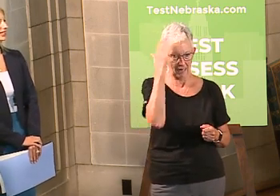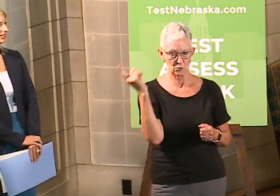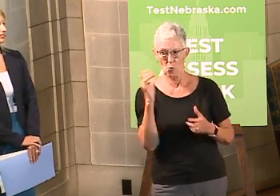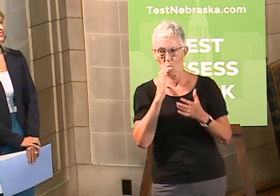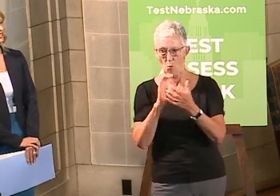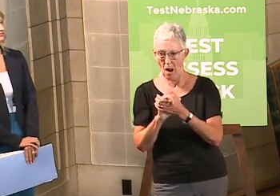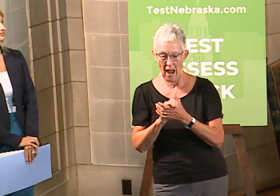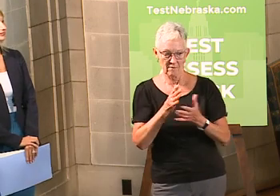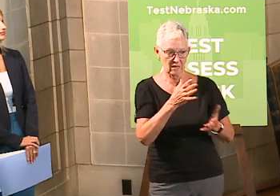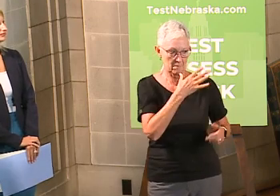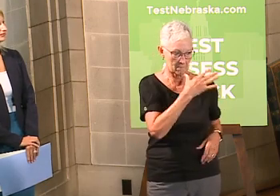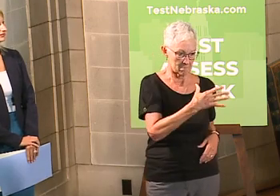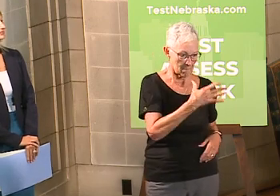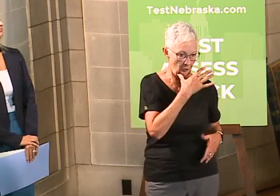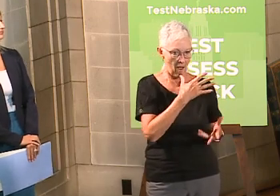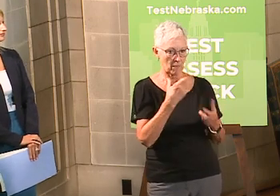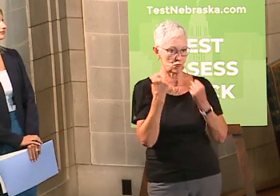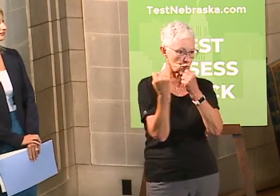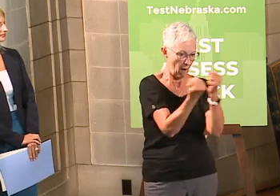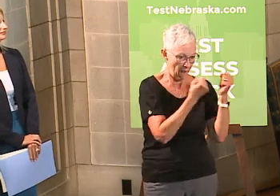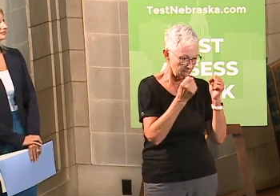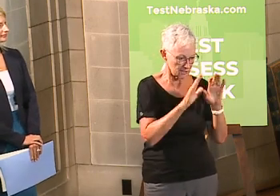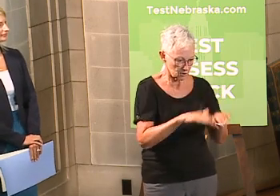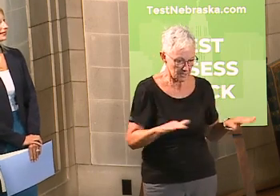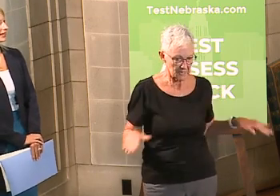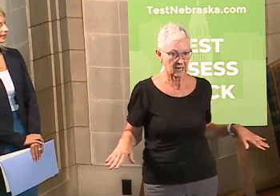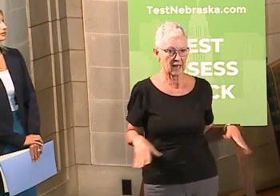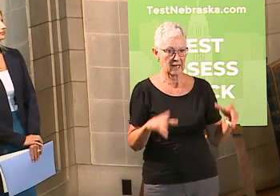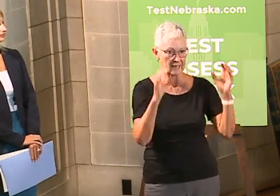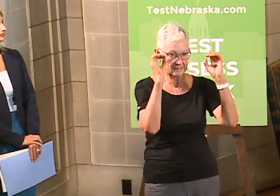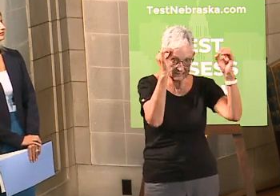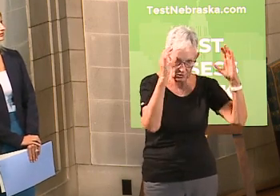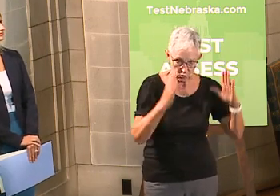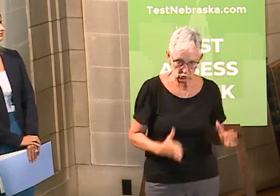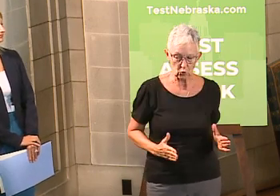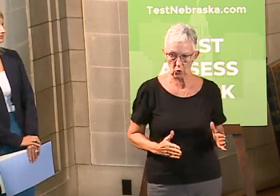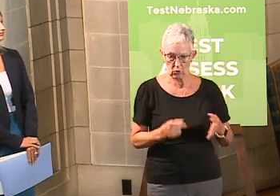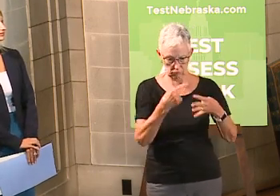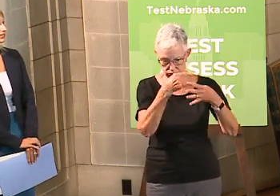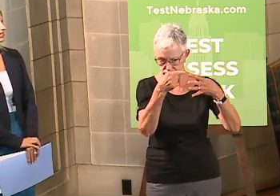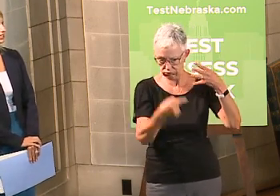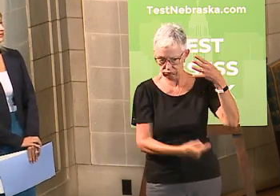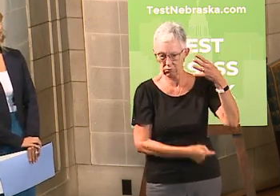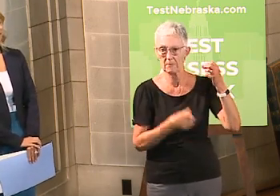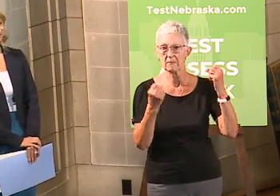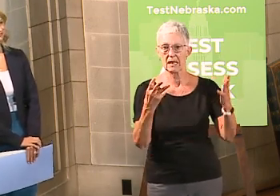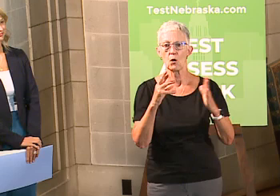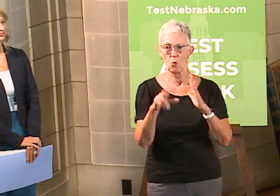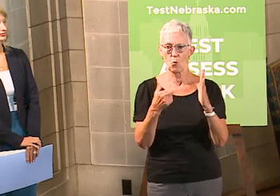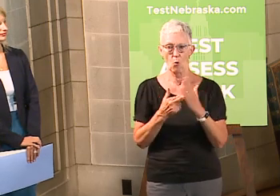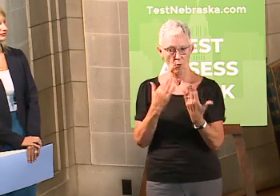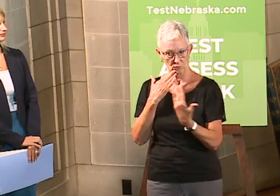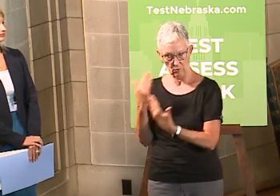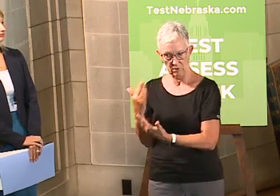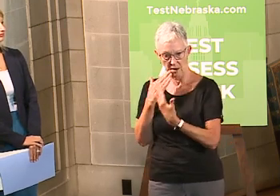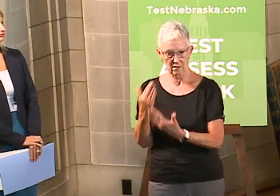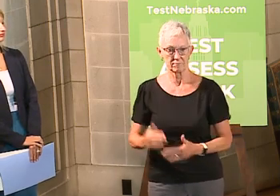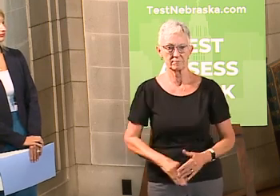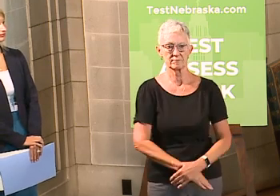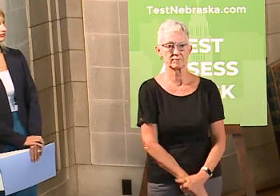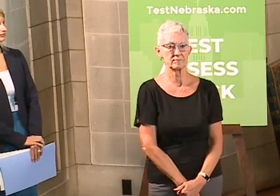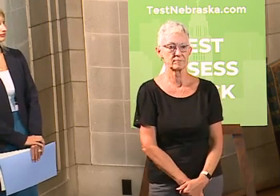chauffeur, teacher, right? You're a teacher, so thank you very much for that as well. All right,